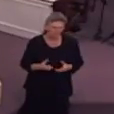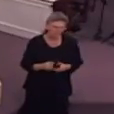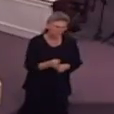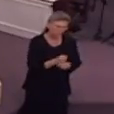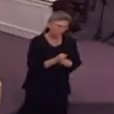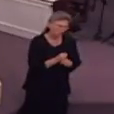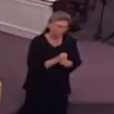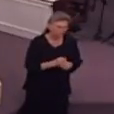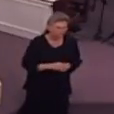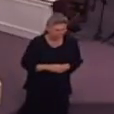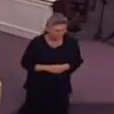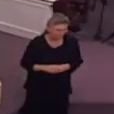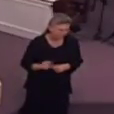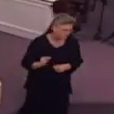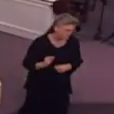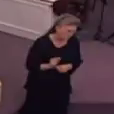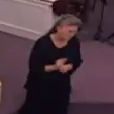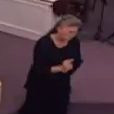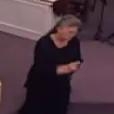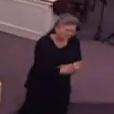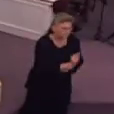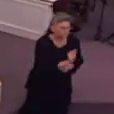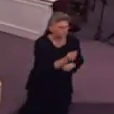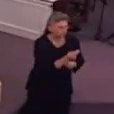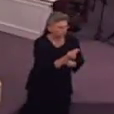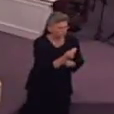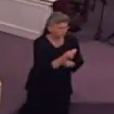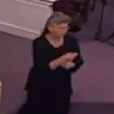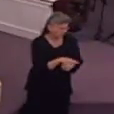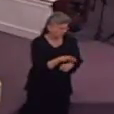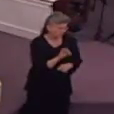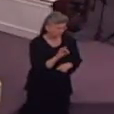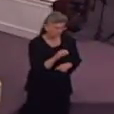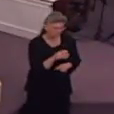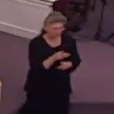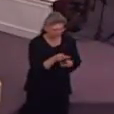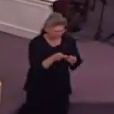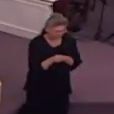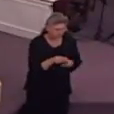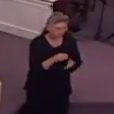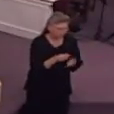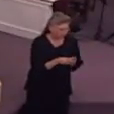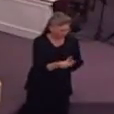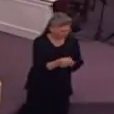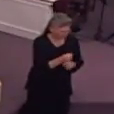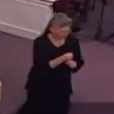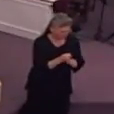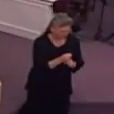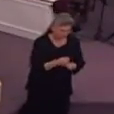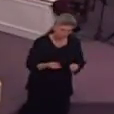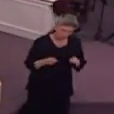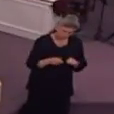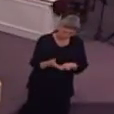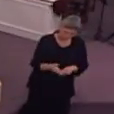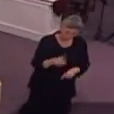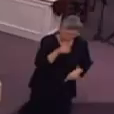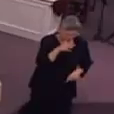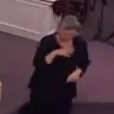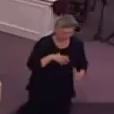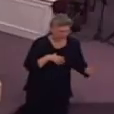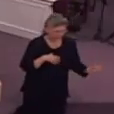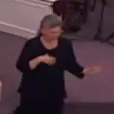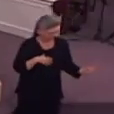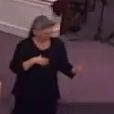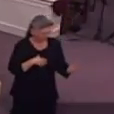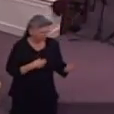coffee. And so down from the hotel, he found a little diner. He went in and got some coffee. And while he was there, there were some ladies that came in.